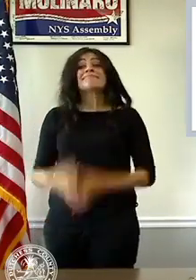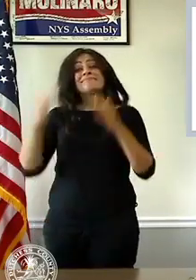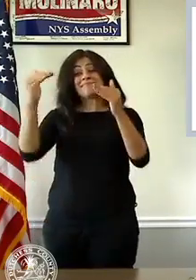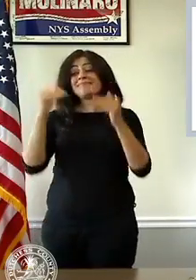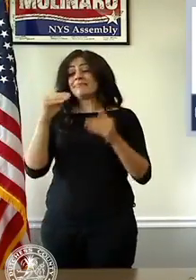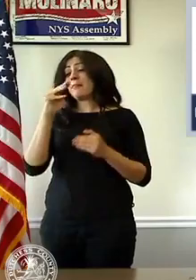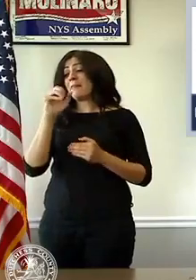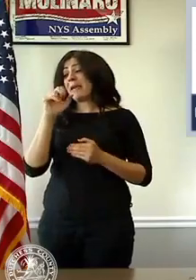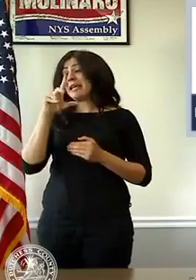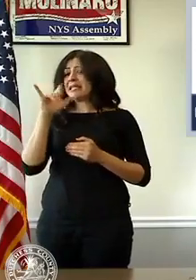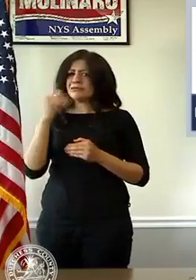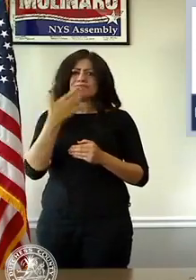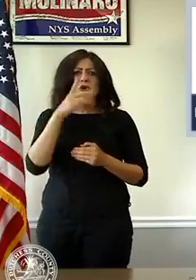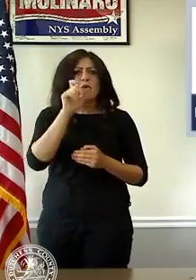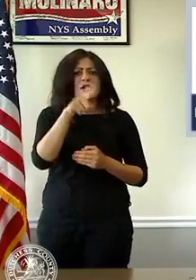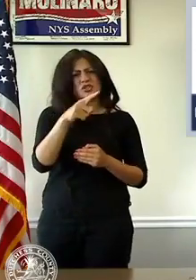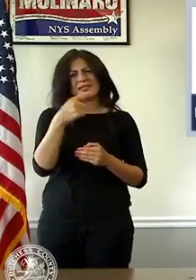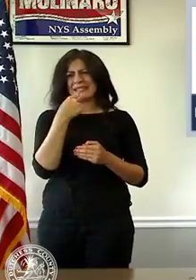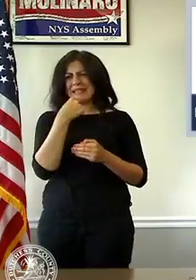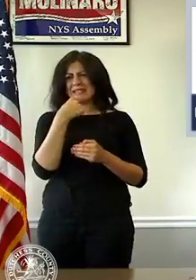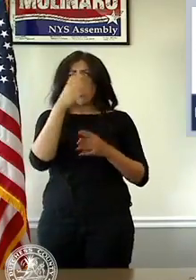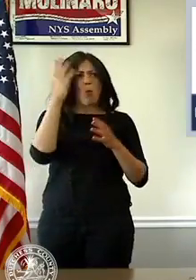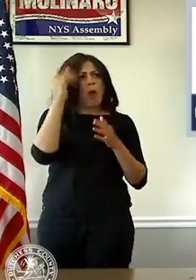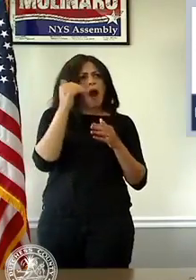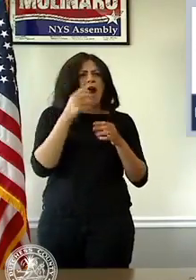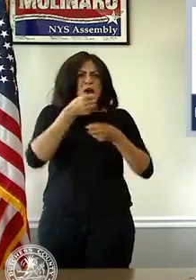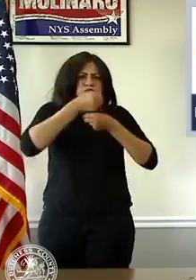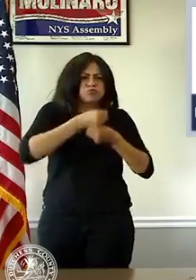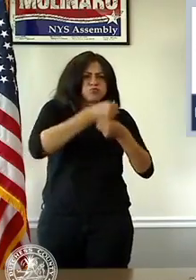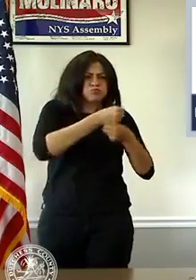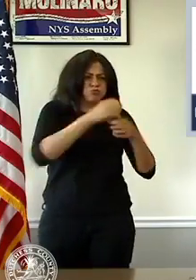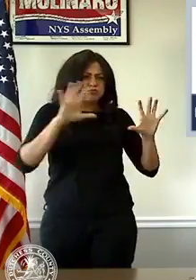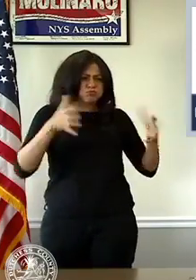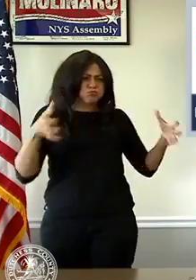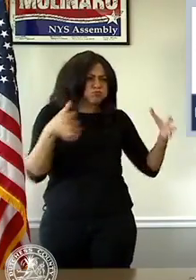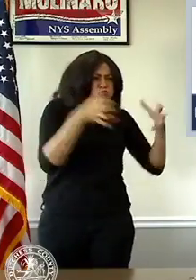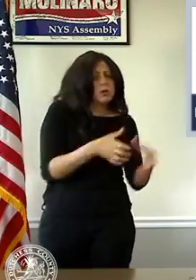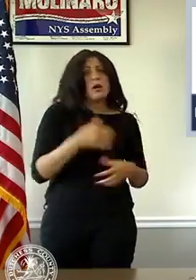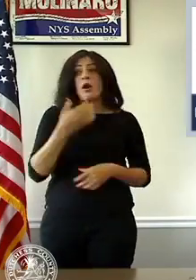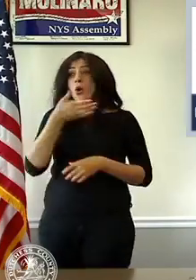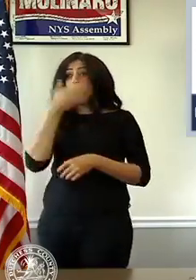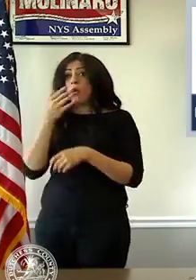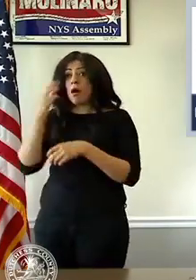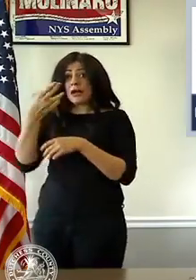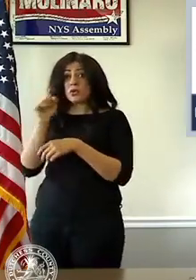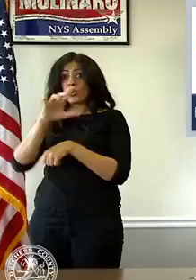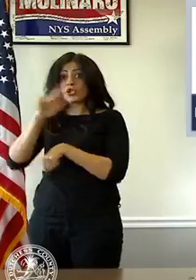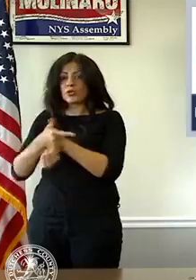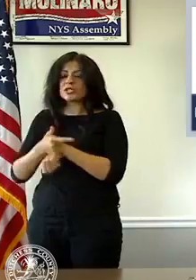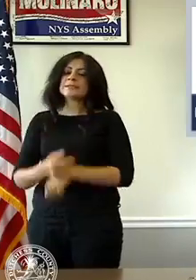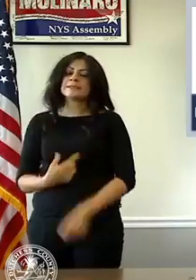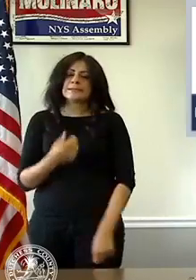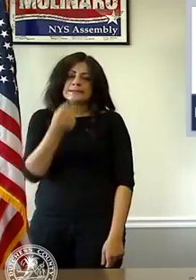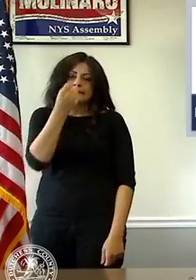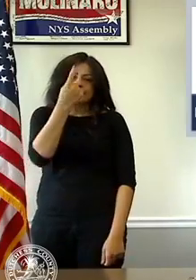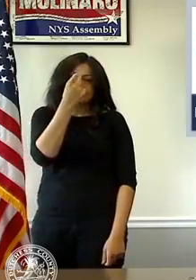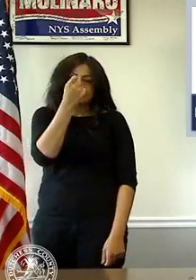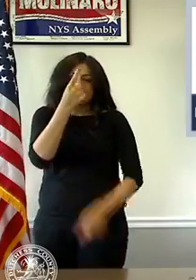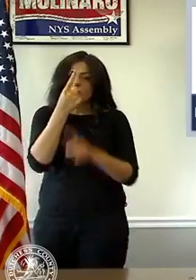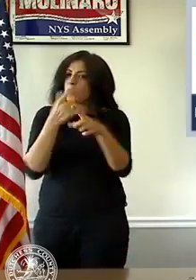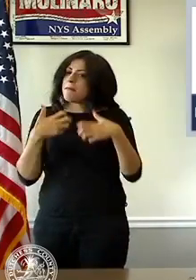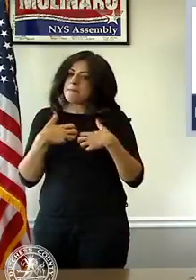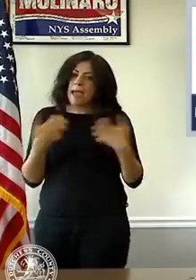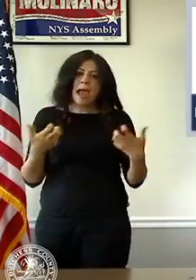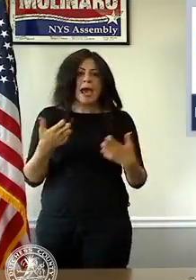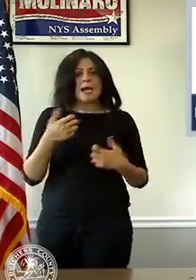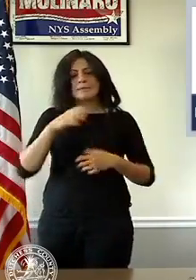Mandy, great question. Why can we have protests but not high school graduations? I will tell you that I understand the anger and I understand the